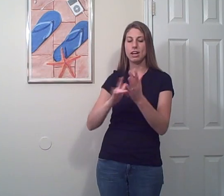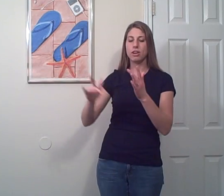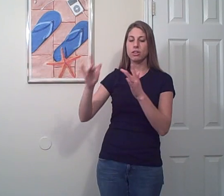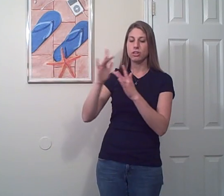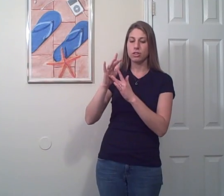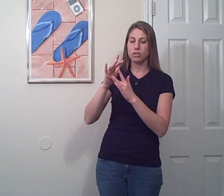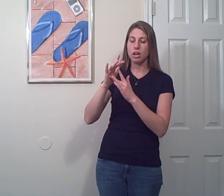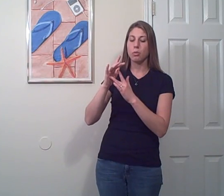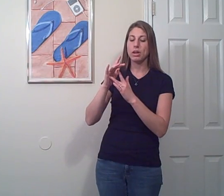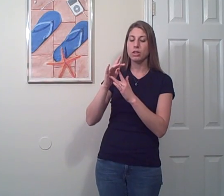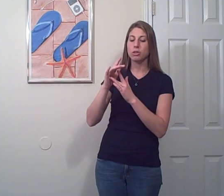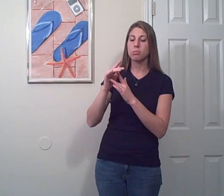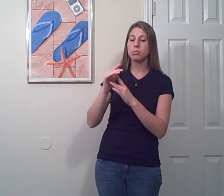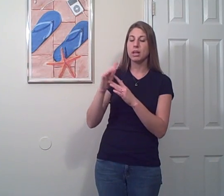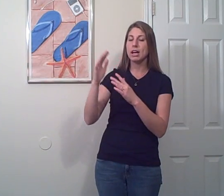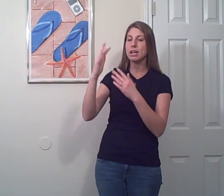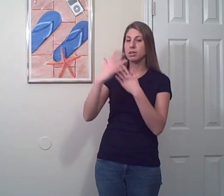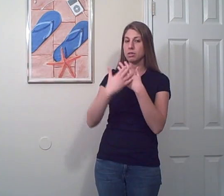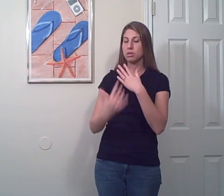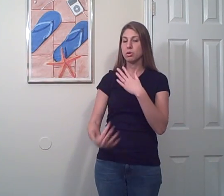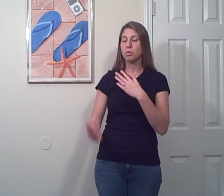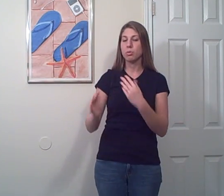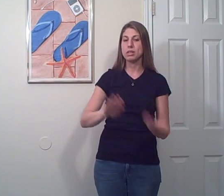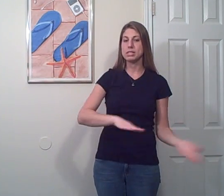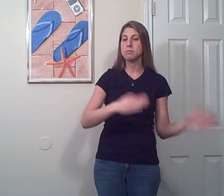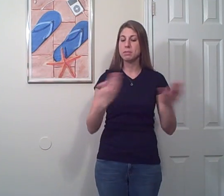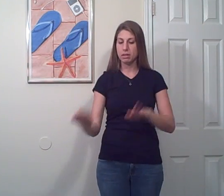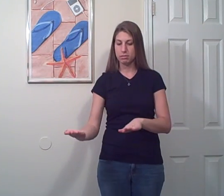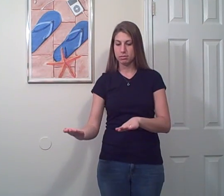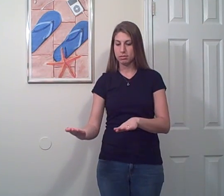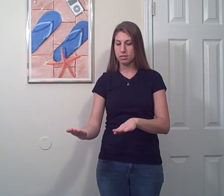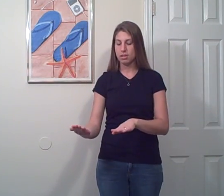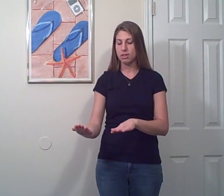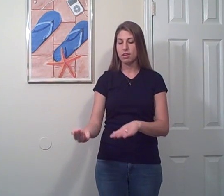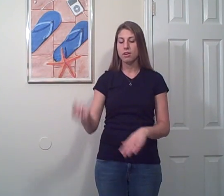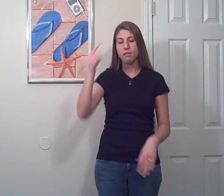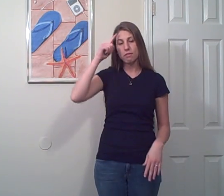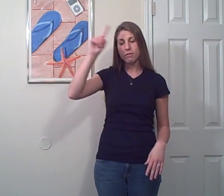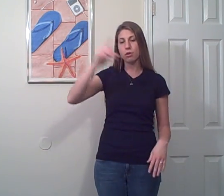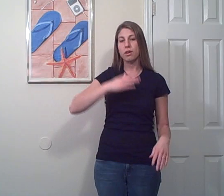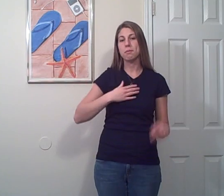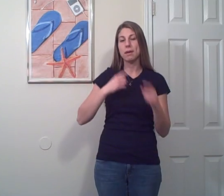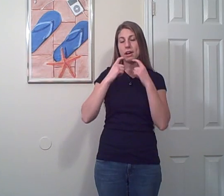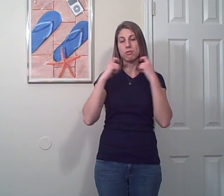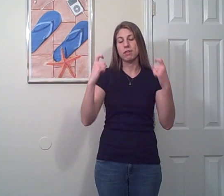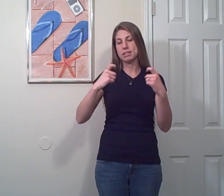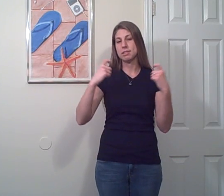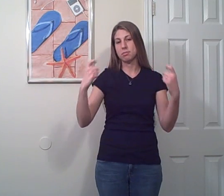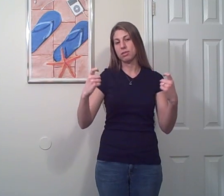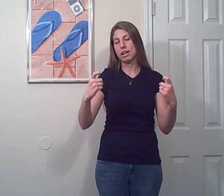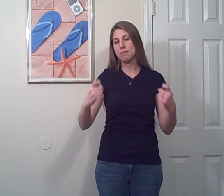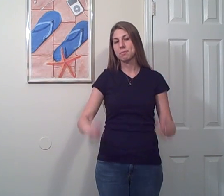there, where your blood was spilled for my ransom. Okay?